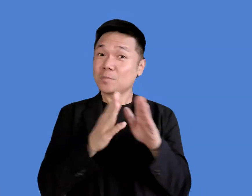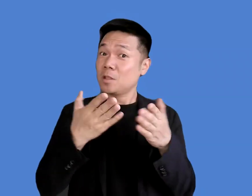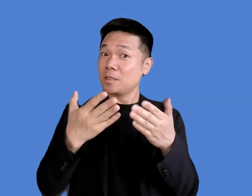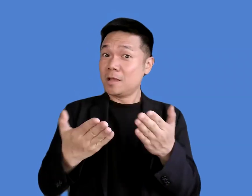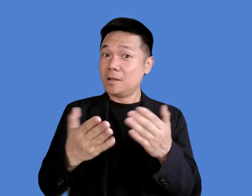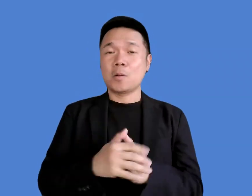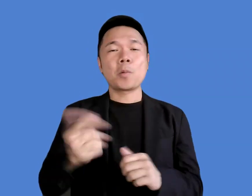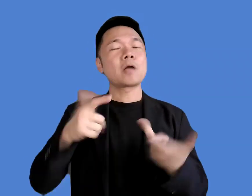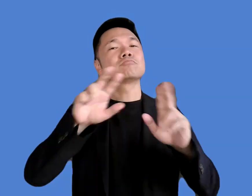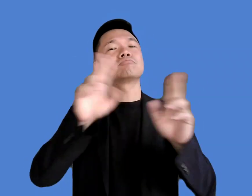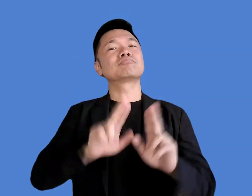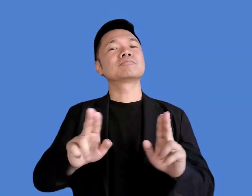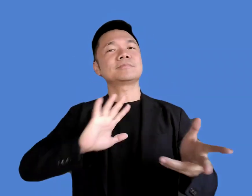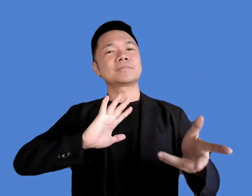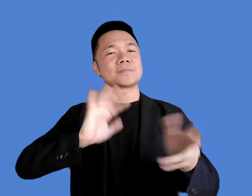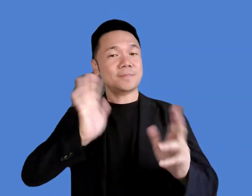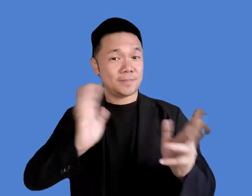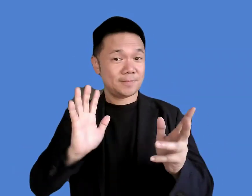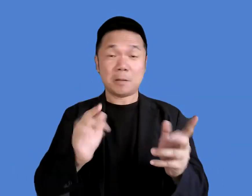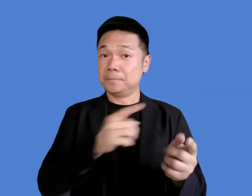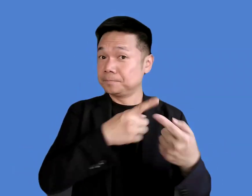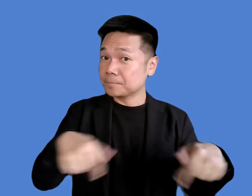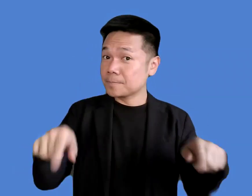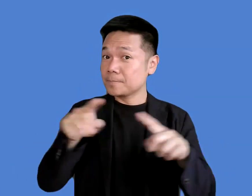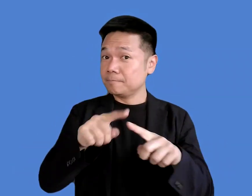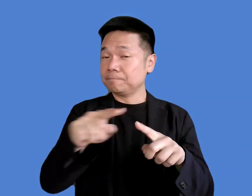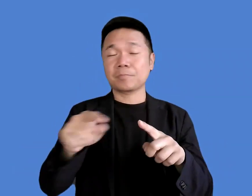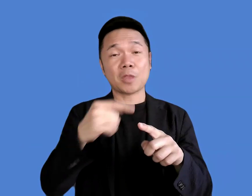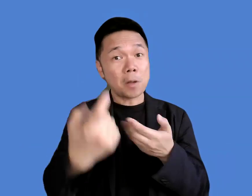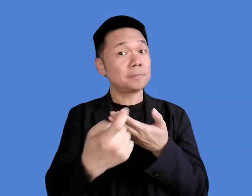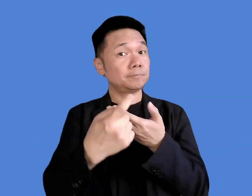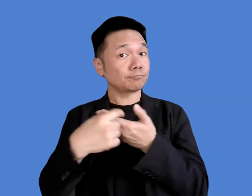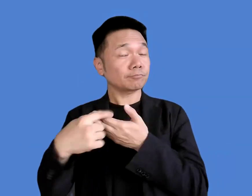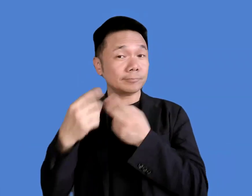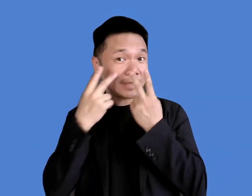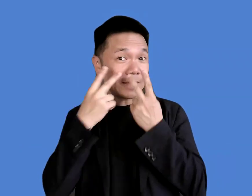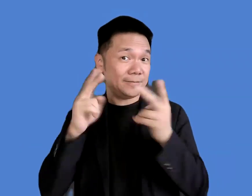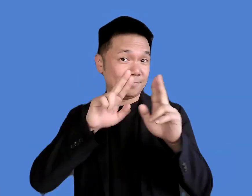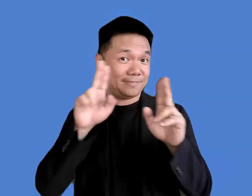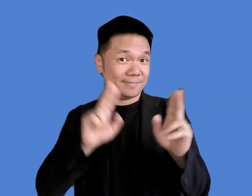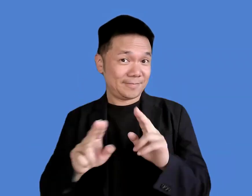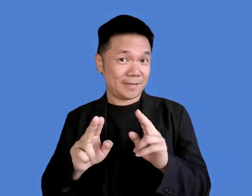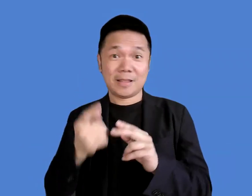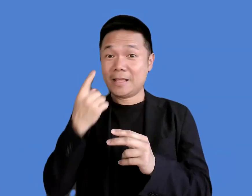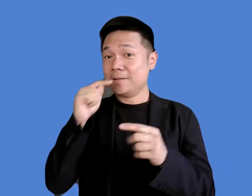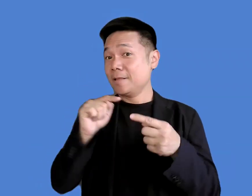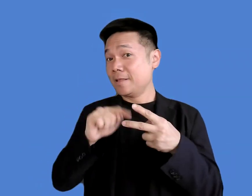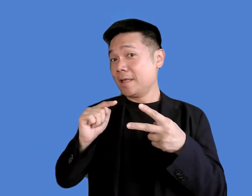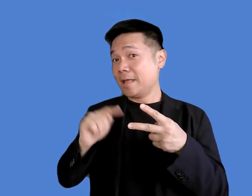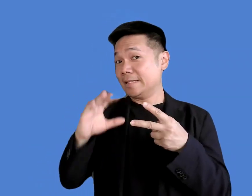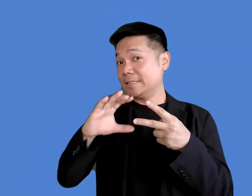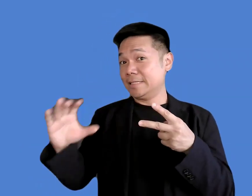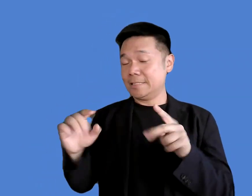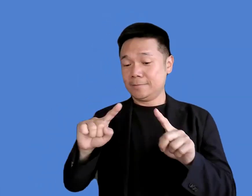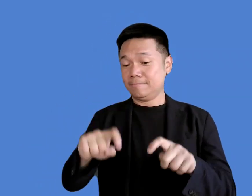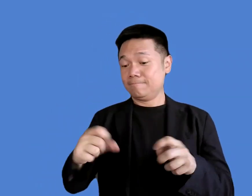we have sign language available for those who would like to partake of it. You can also enable closed captions on your